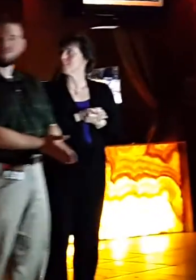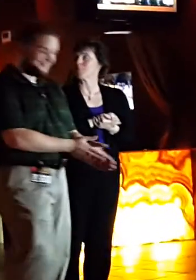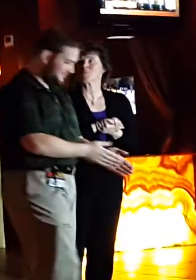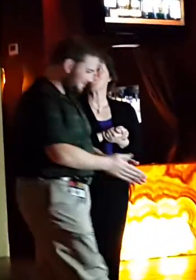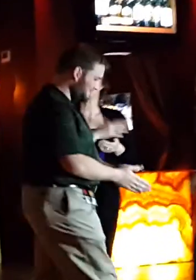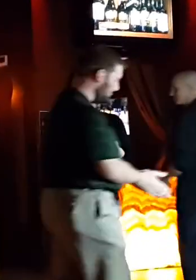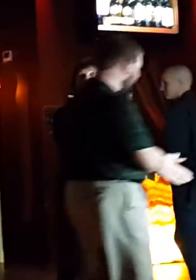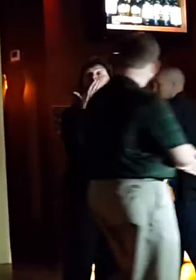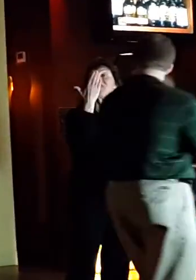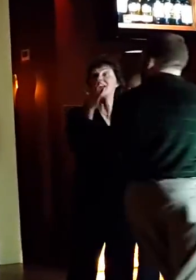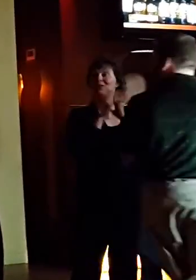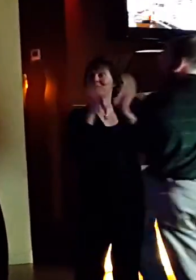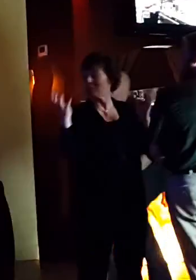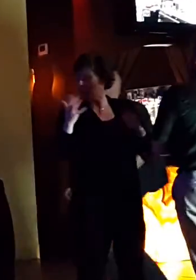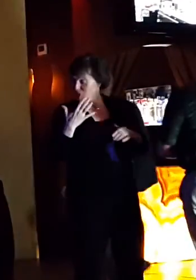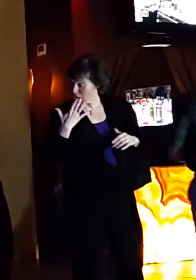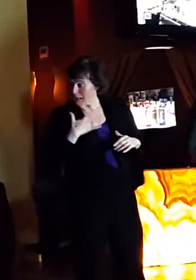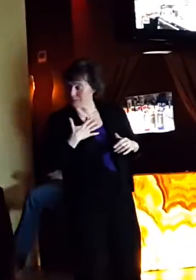Thank you very much. Whoa.